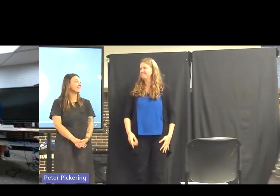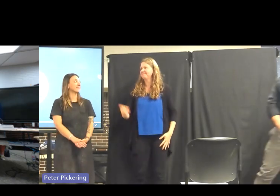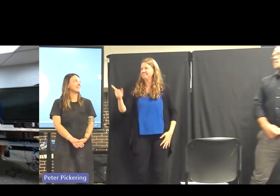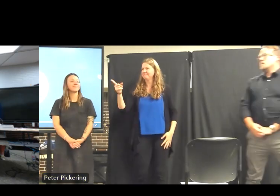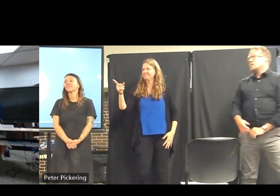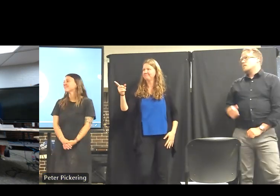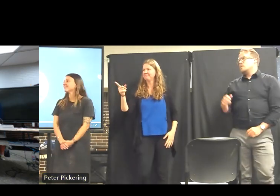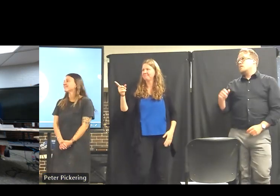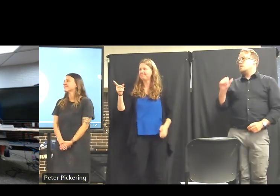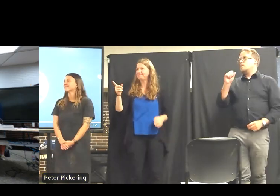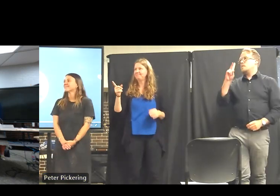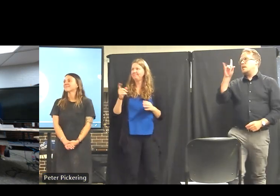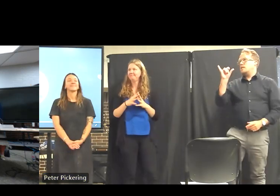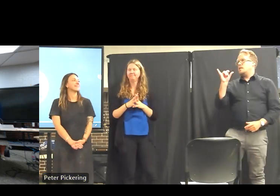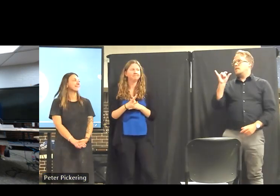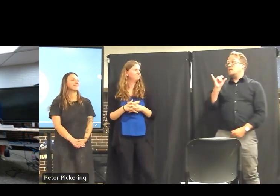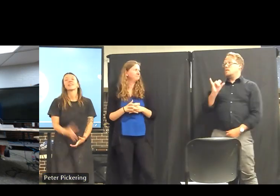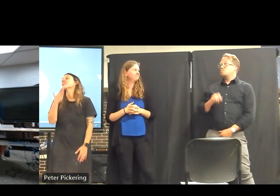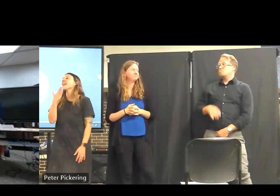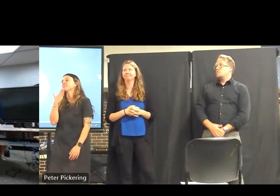is.